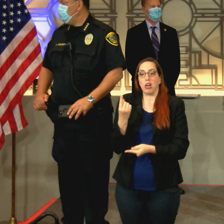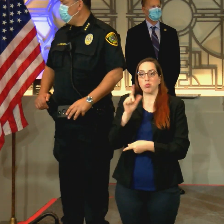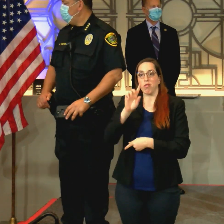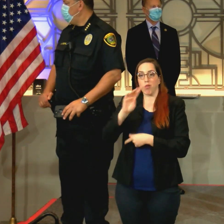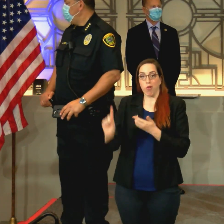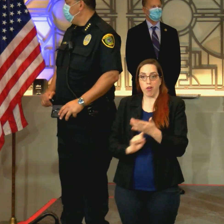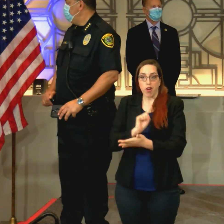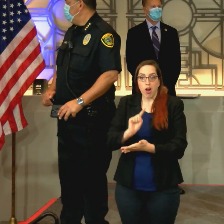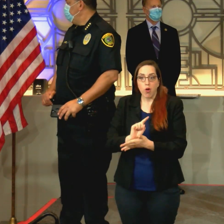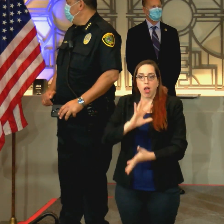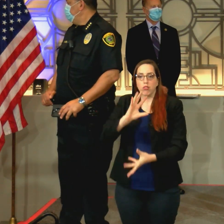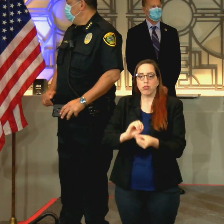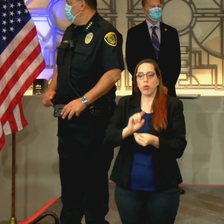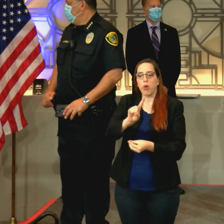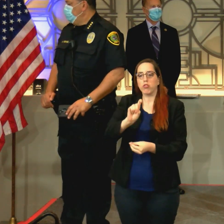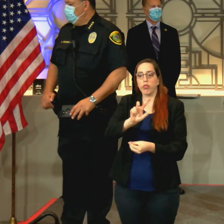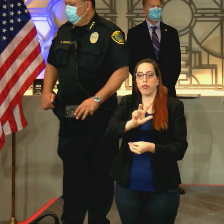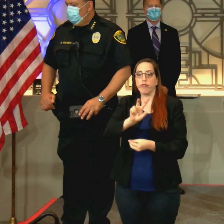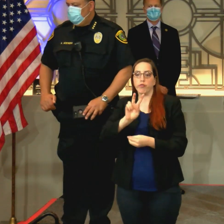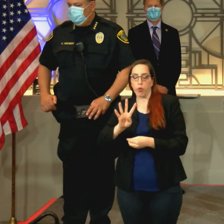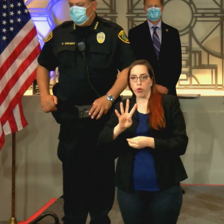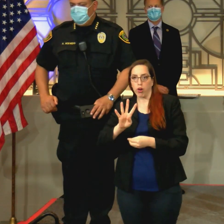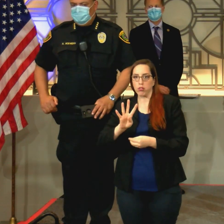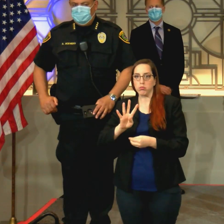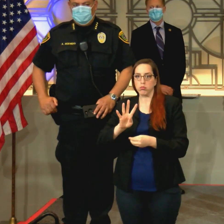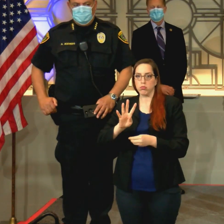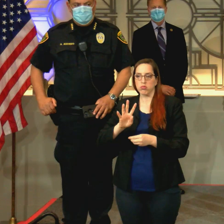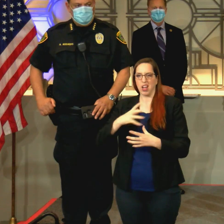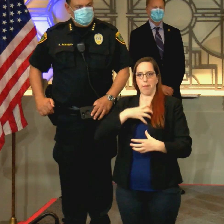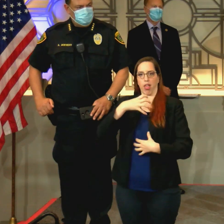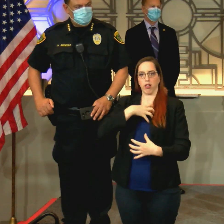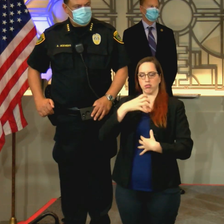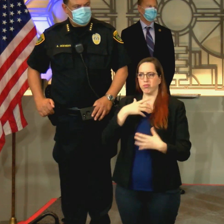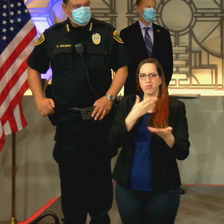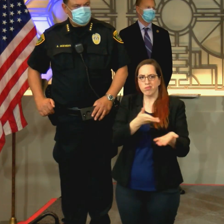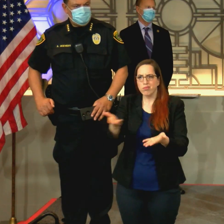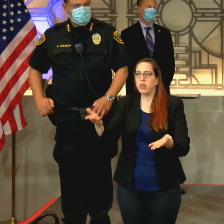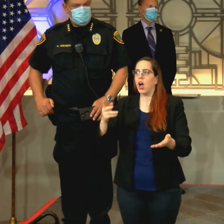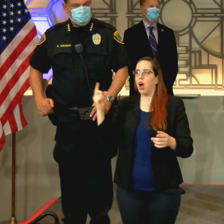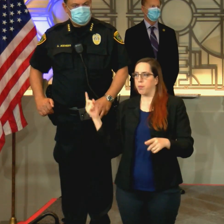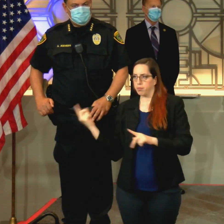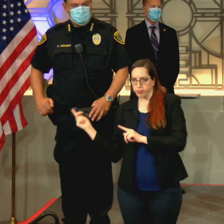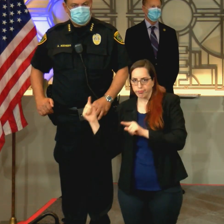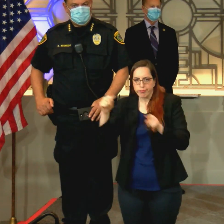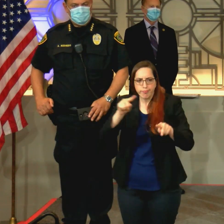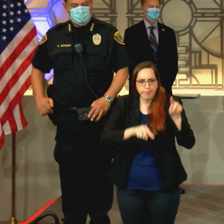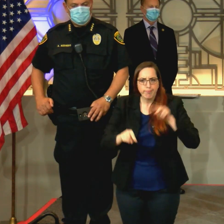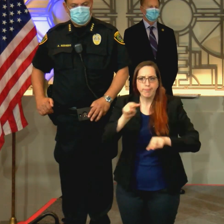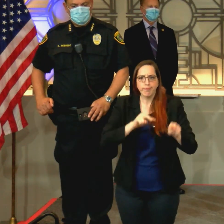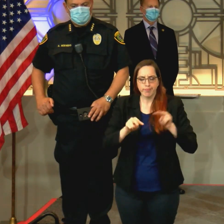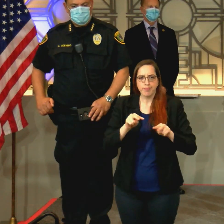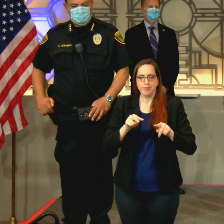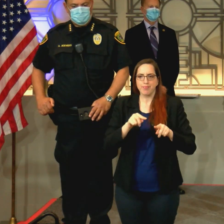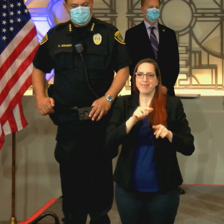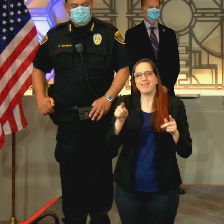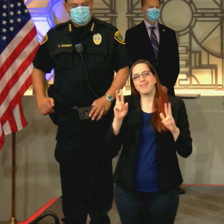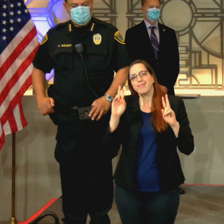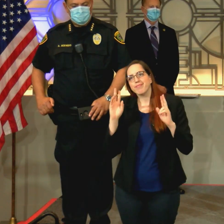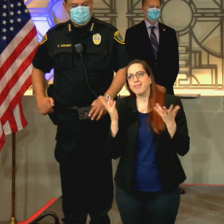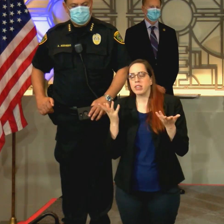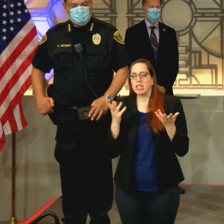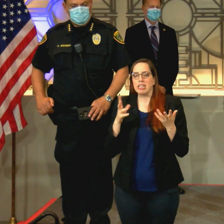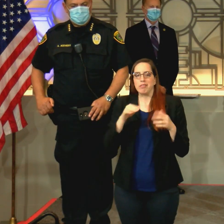had 134 responses to complaints of facilities that have theoretically